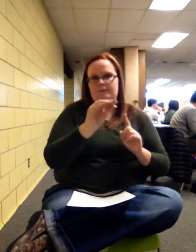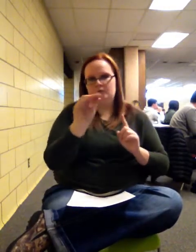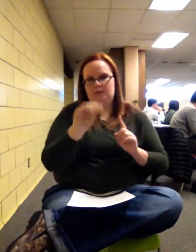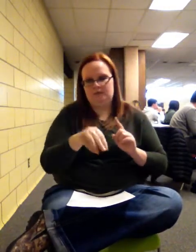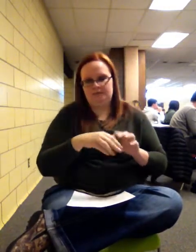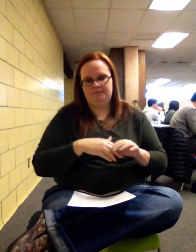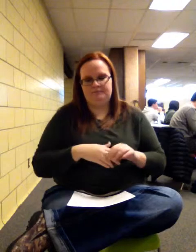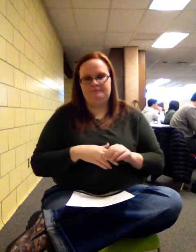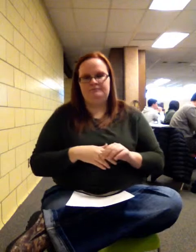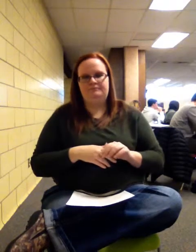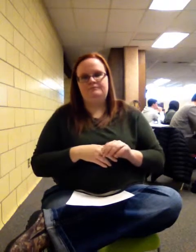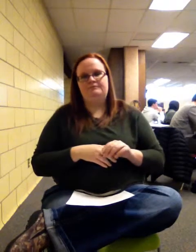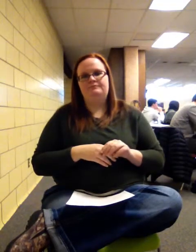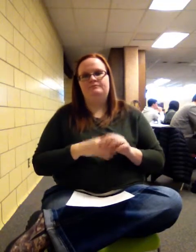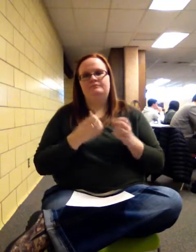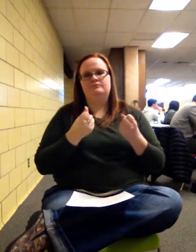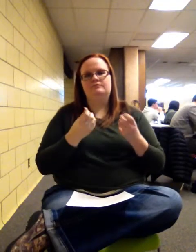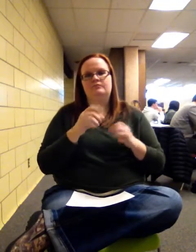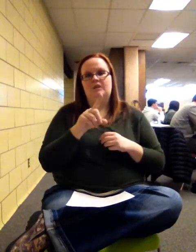10%. So the $100 I put in,